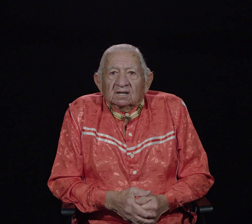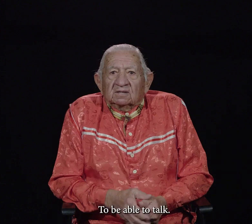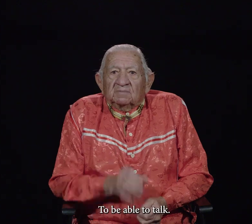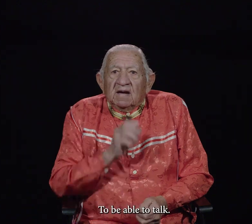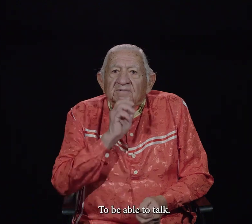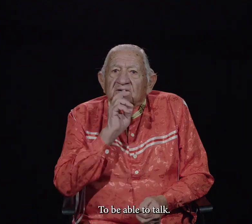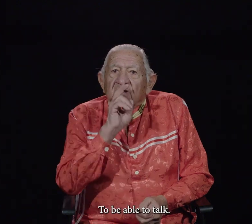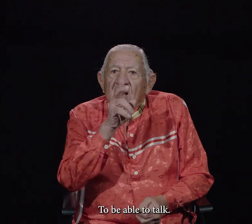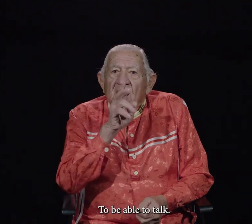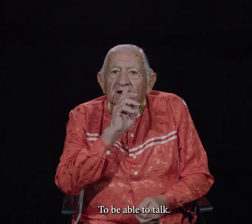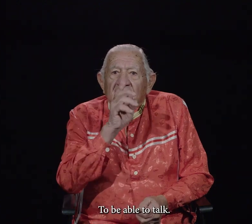To be able to talk